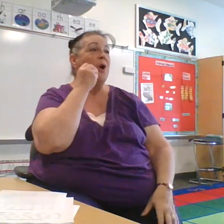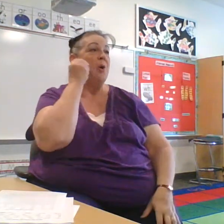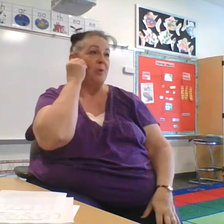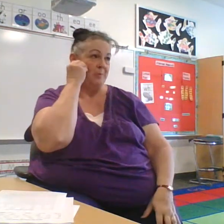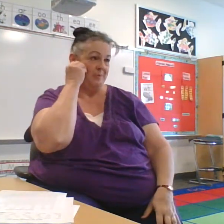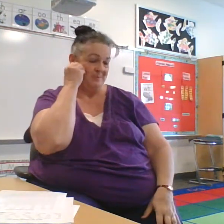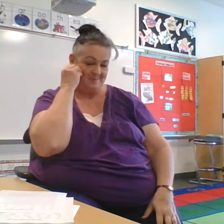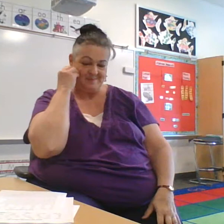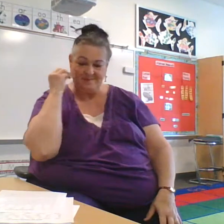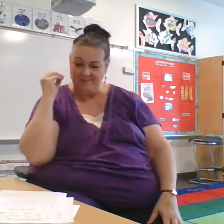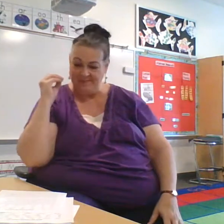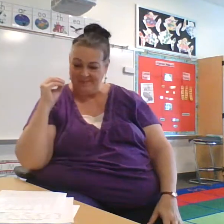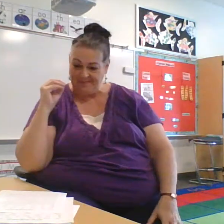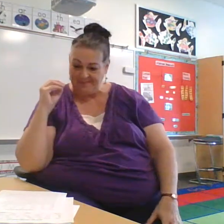home. home. Mm-hmm. Mm-hmm.